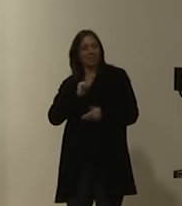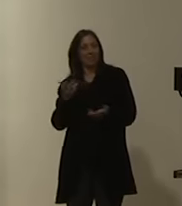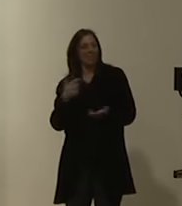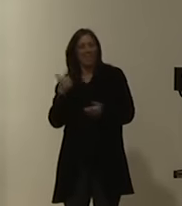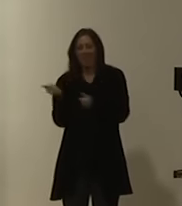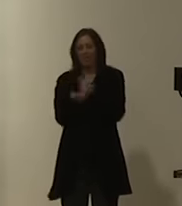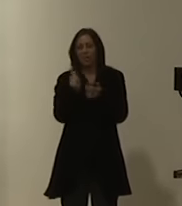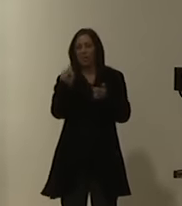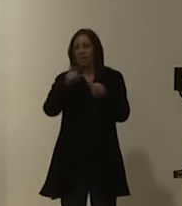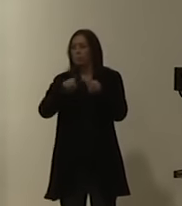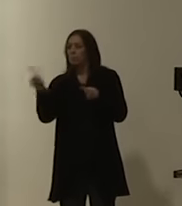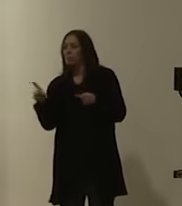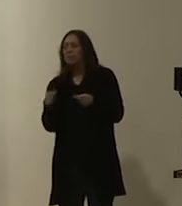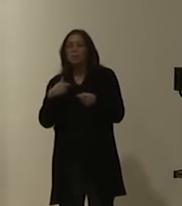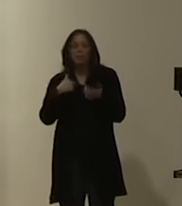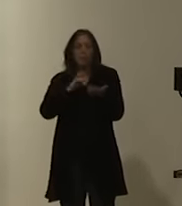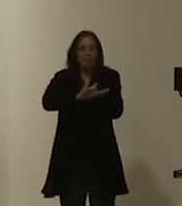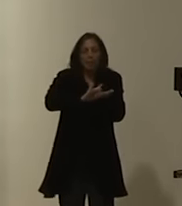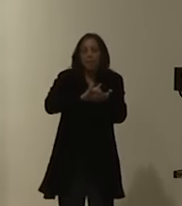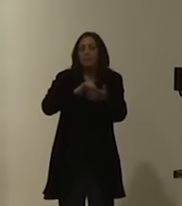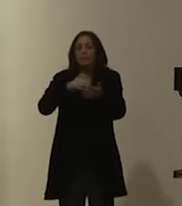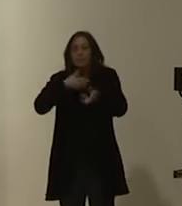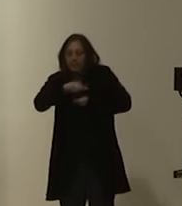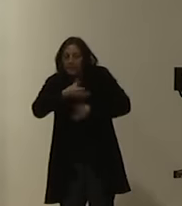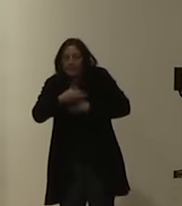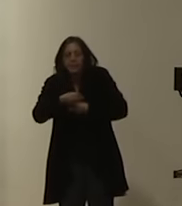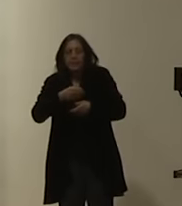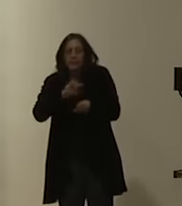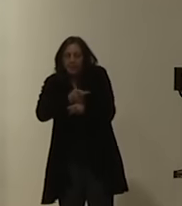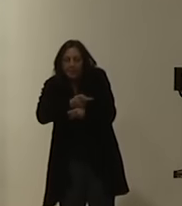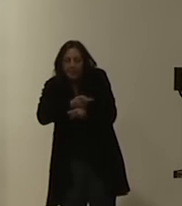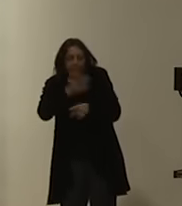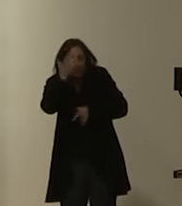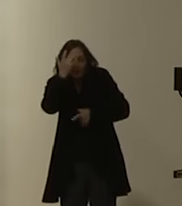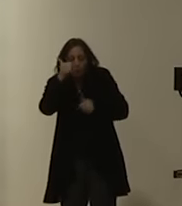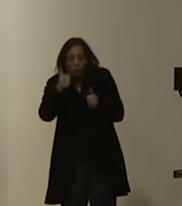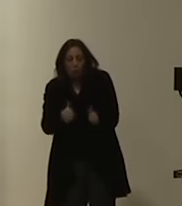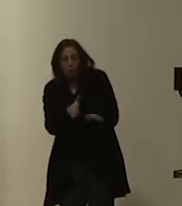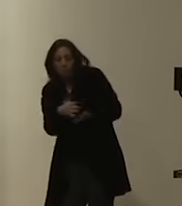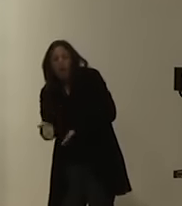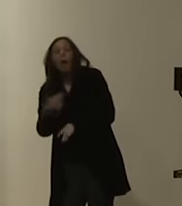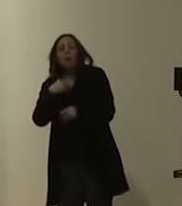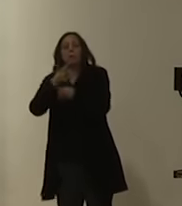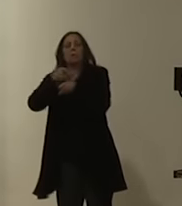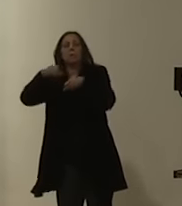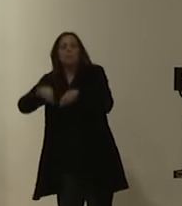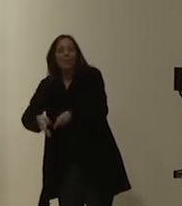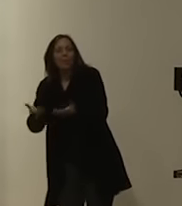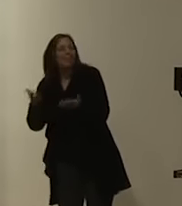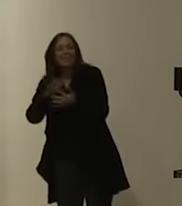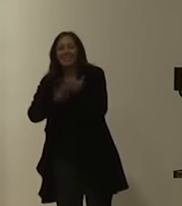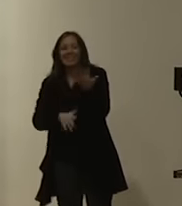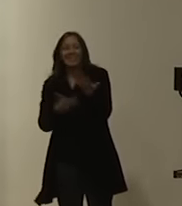maybe you're Catholic. Or as my grandmother would say, maybe you're Catholic or otherwise Christian.